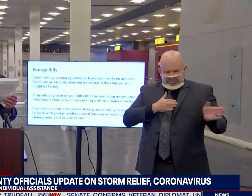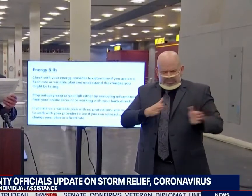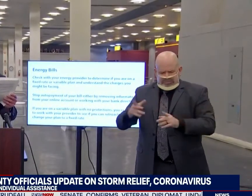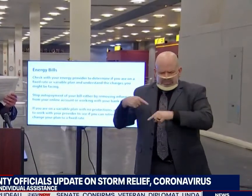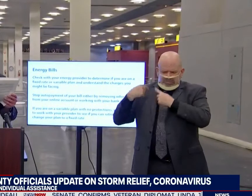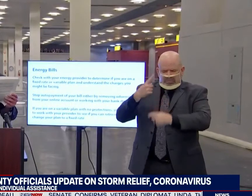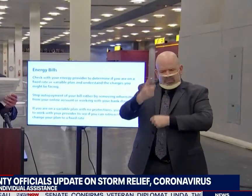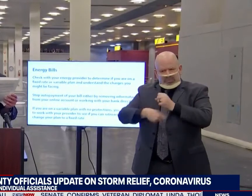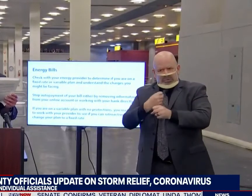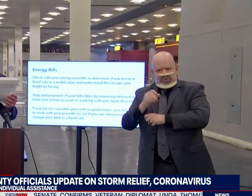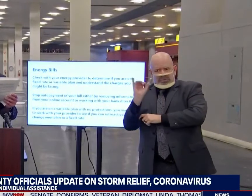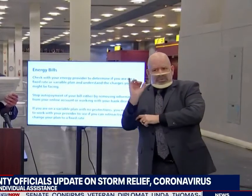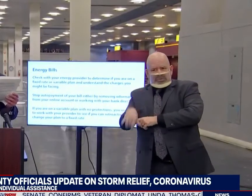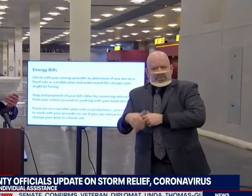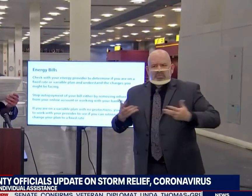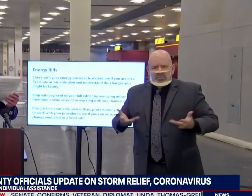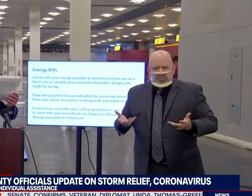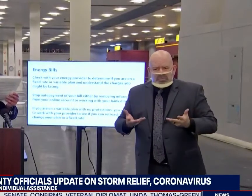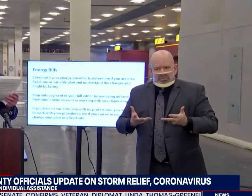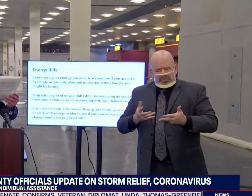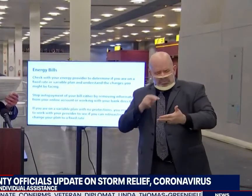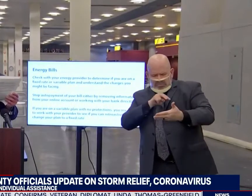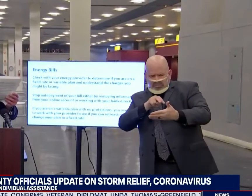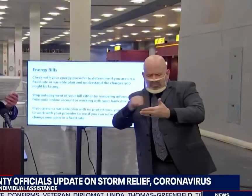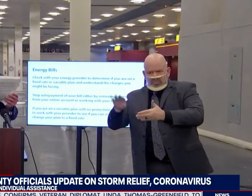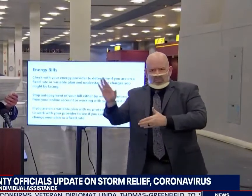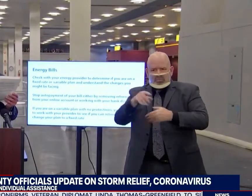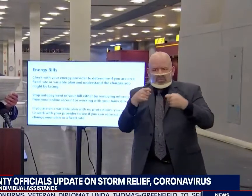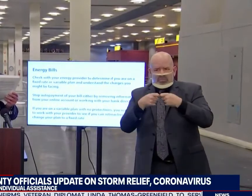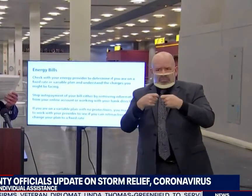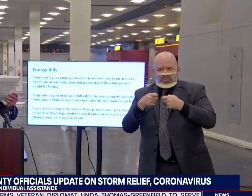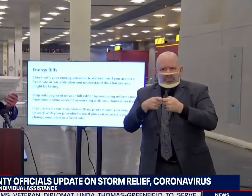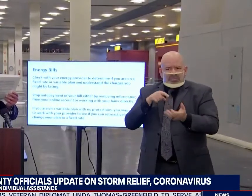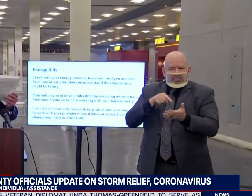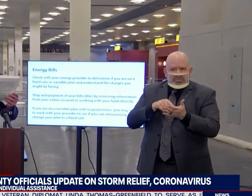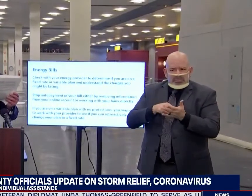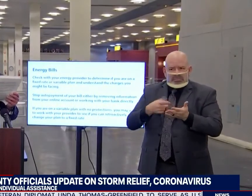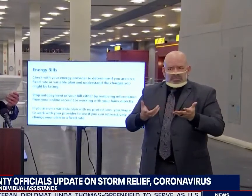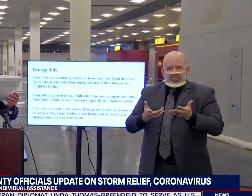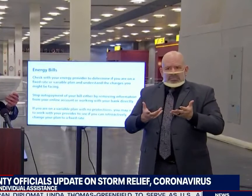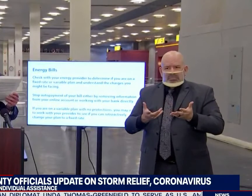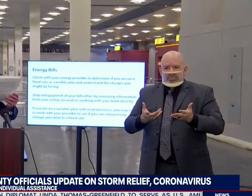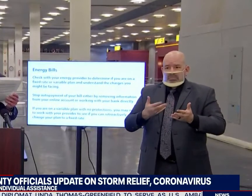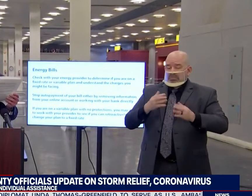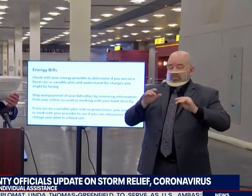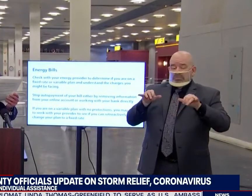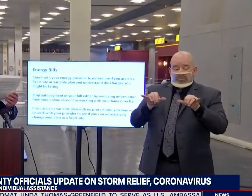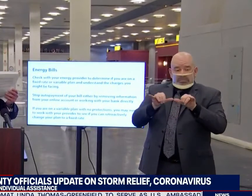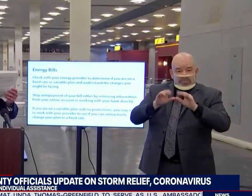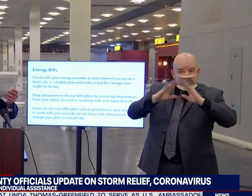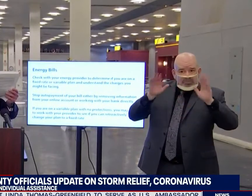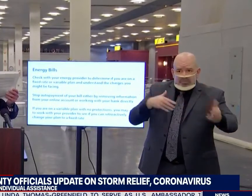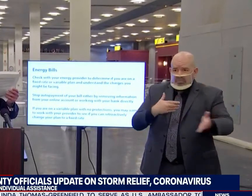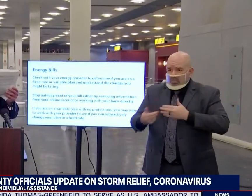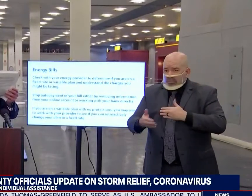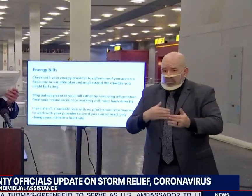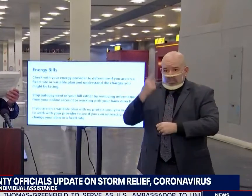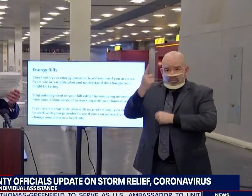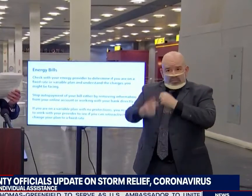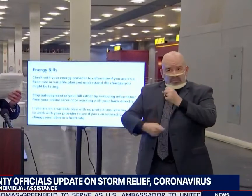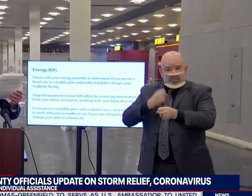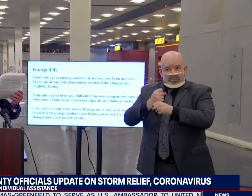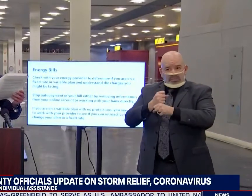business. This is big money, guys. Even a small house. Um, if you let your plan lapse, they will move